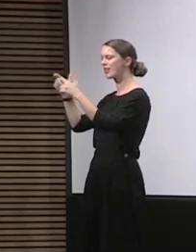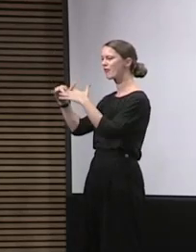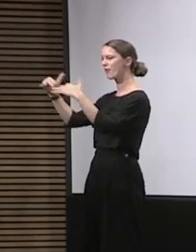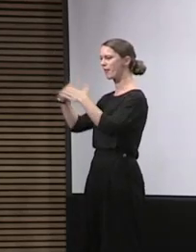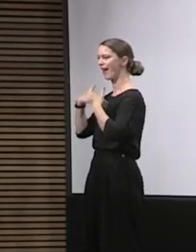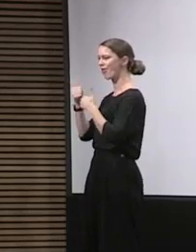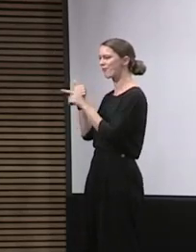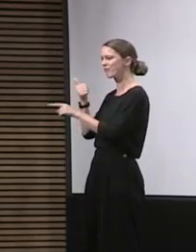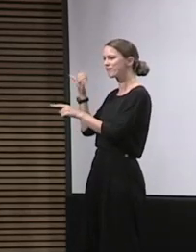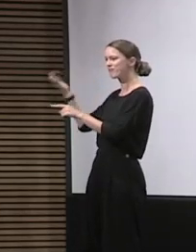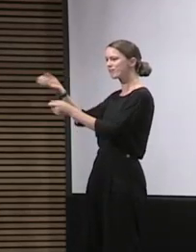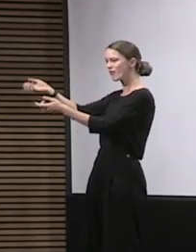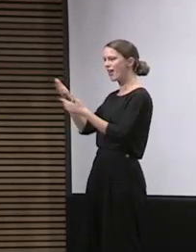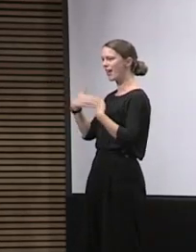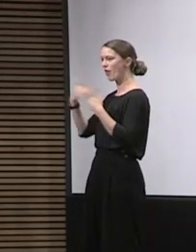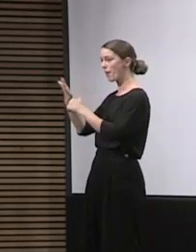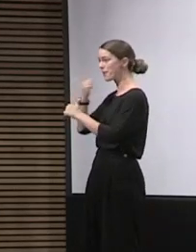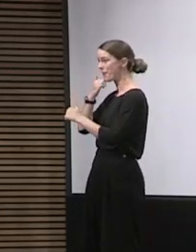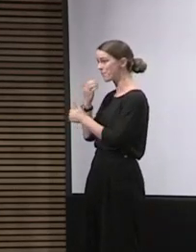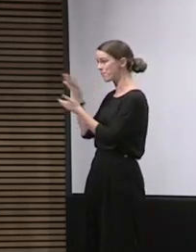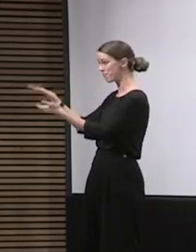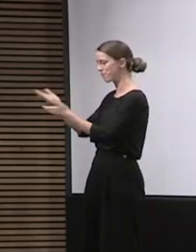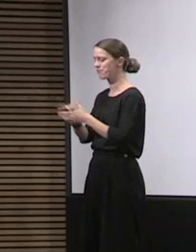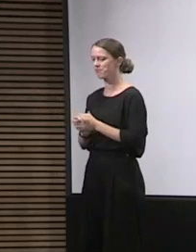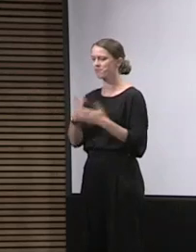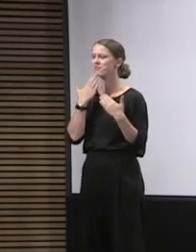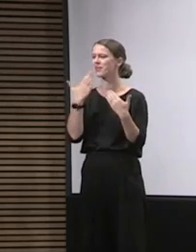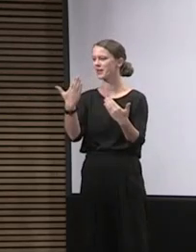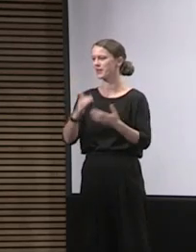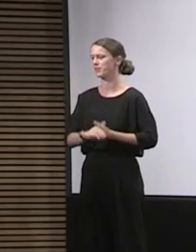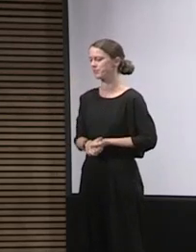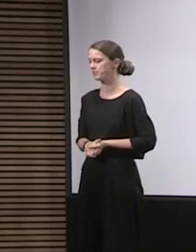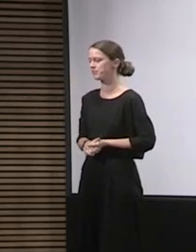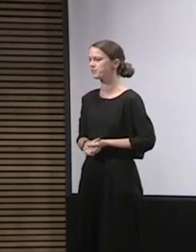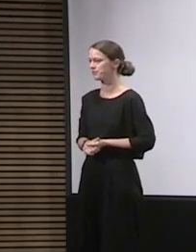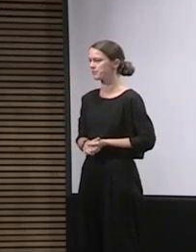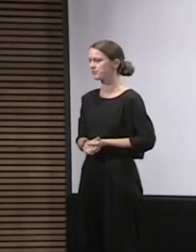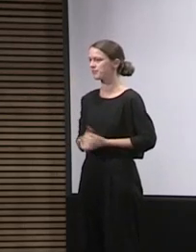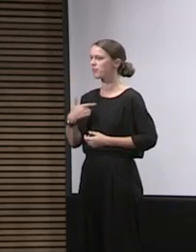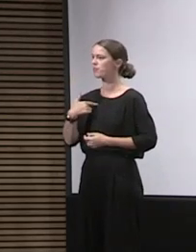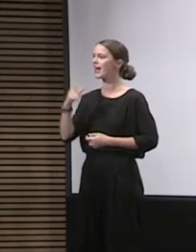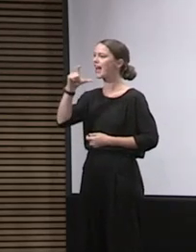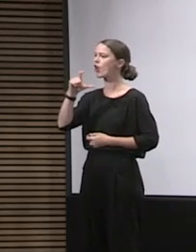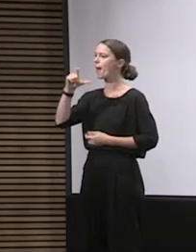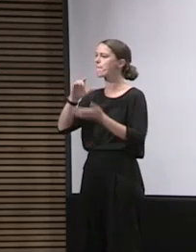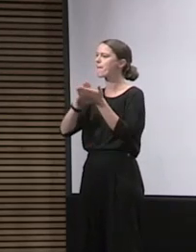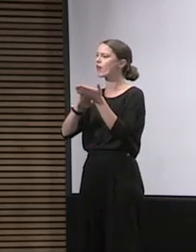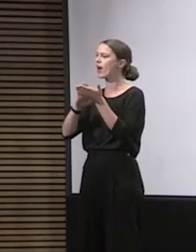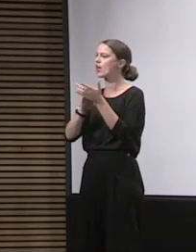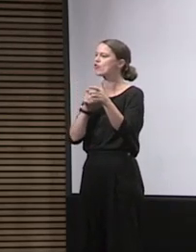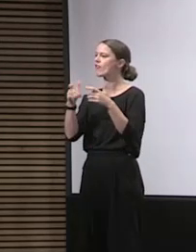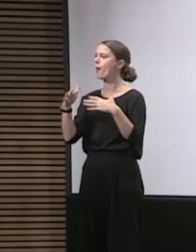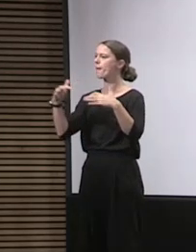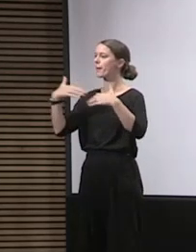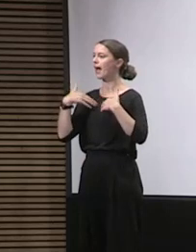Health, to provide the health update. Carolyn. Thank you. So I'm Caroline McElnay, and I'm the Director of Public Health at